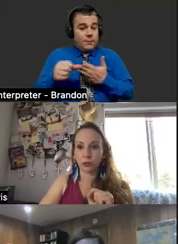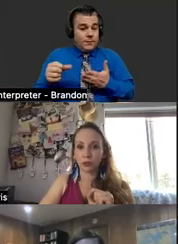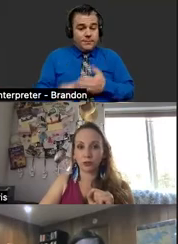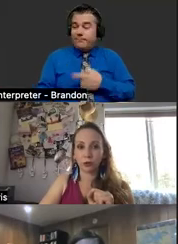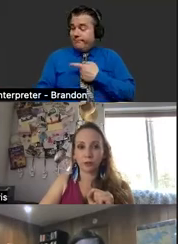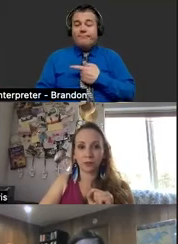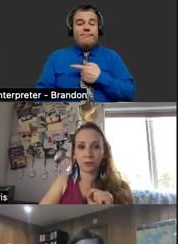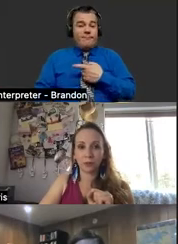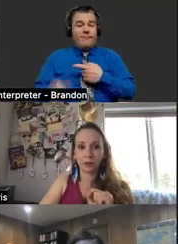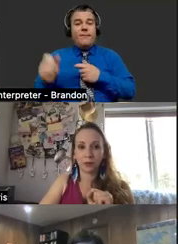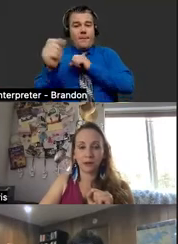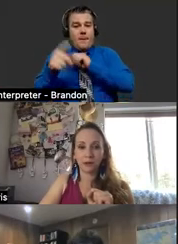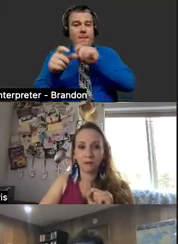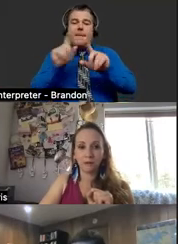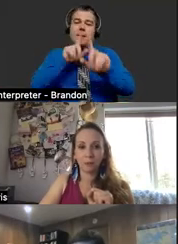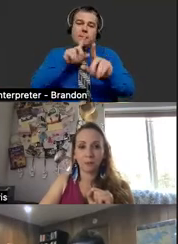all those questions for you.